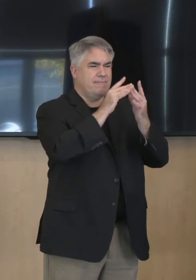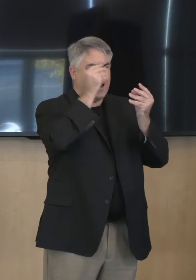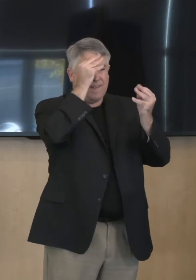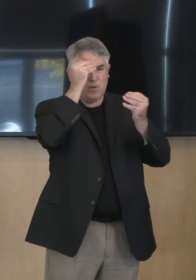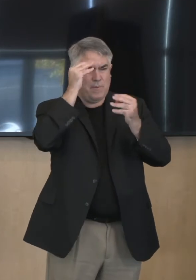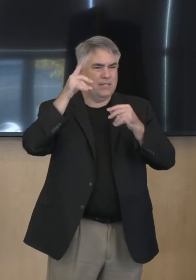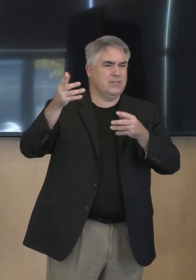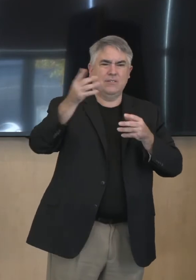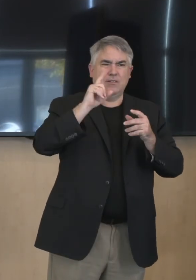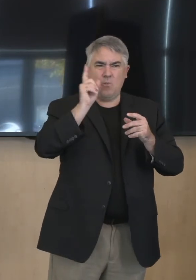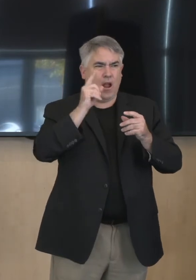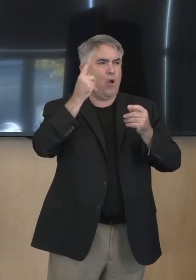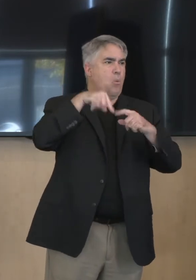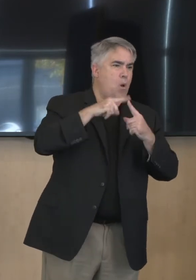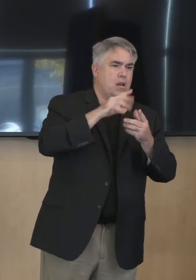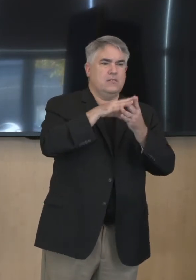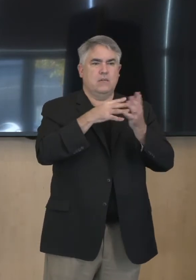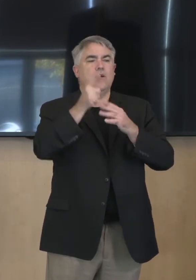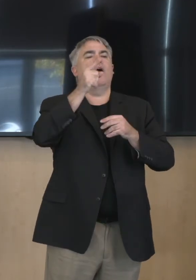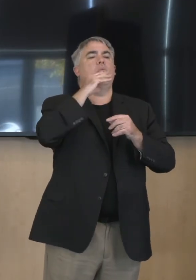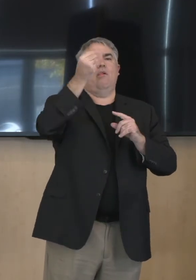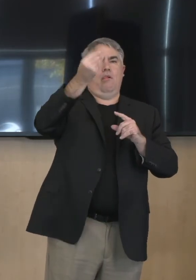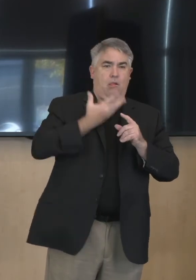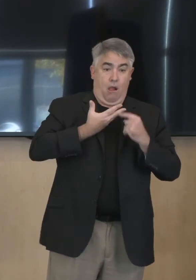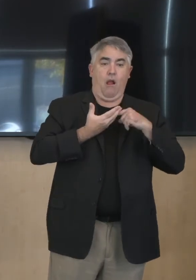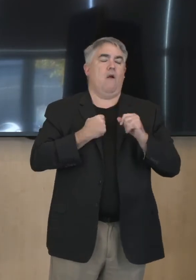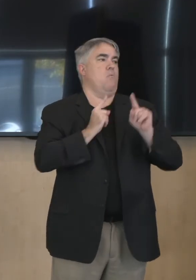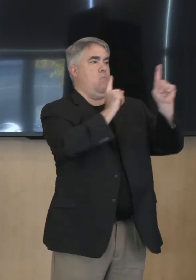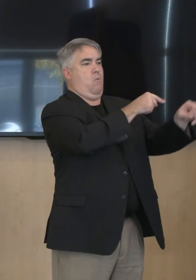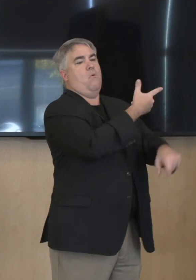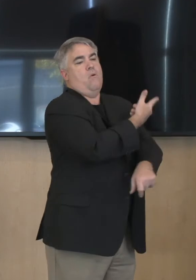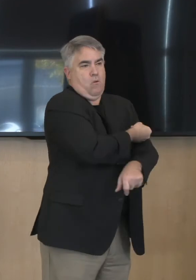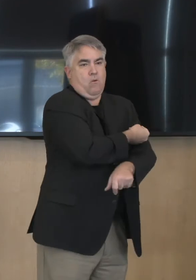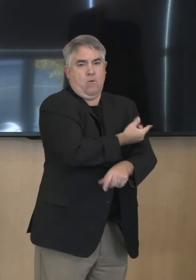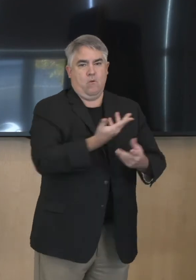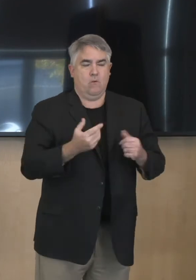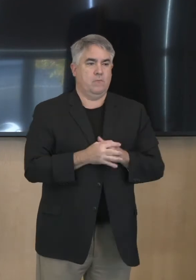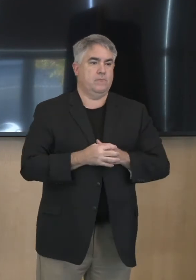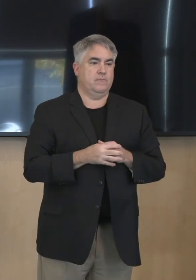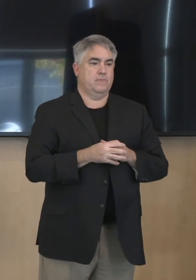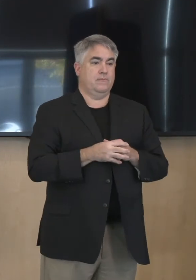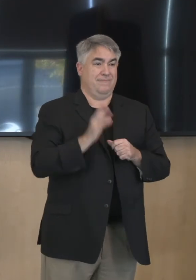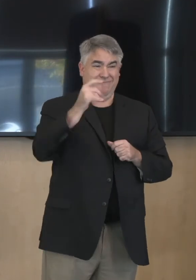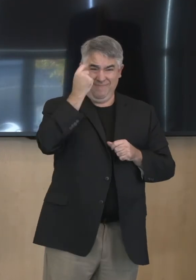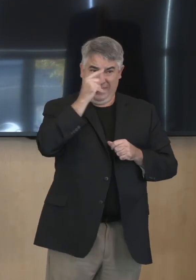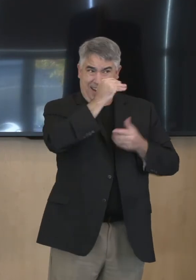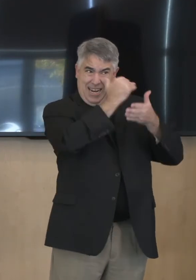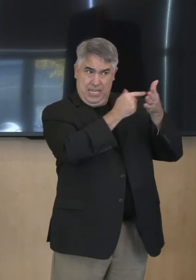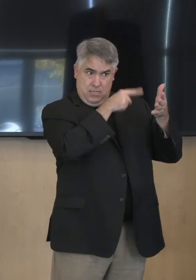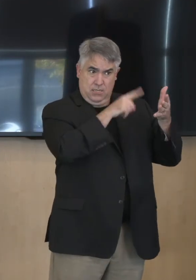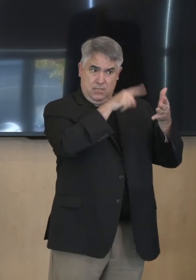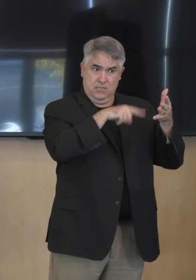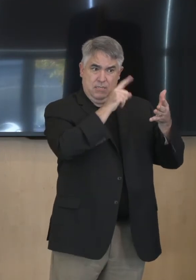that'll be the entity that will be working through. And again, these are some large numbers of San Diegans, much larger than we have number of vaccines here in